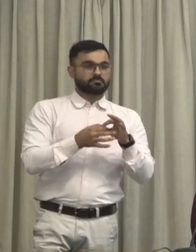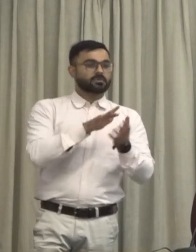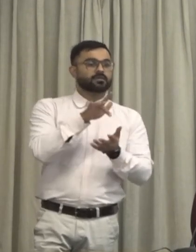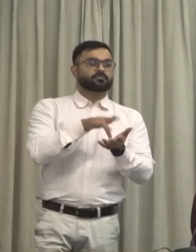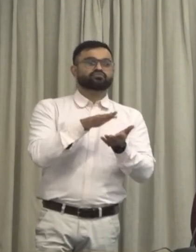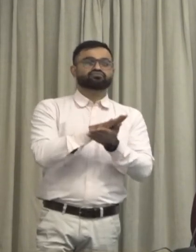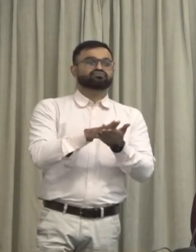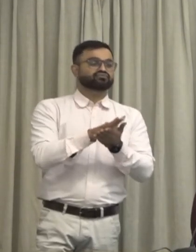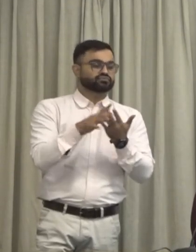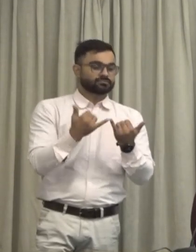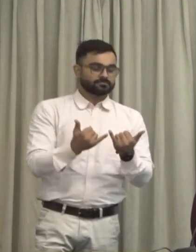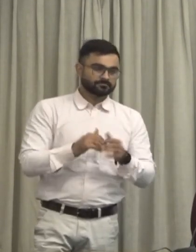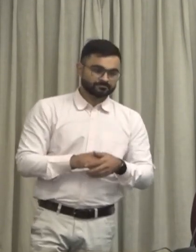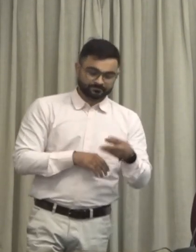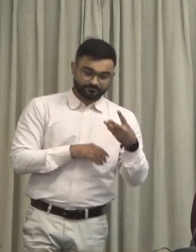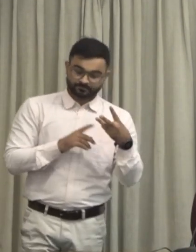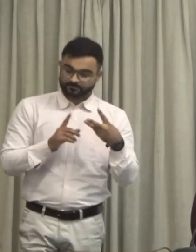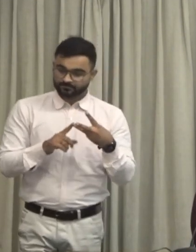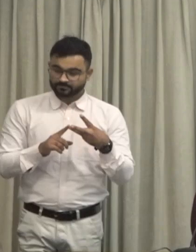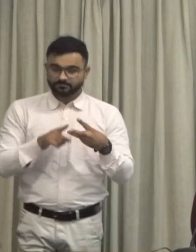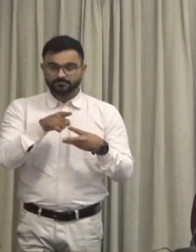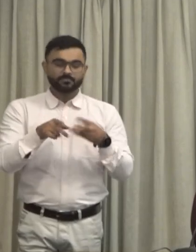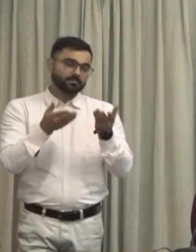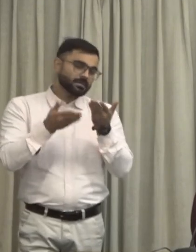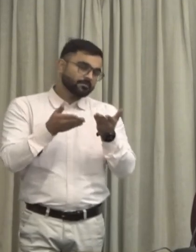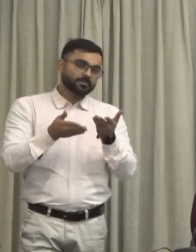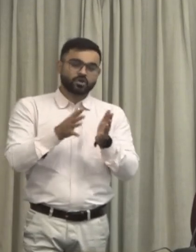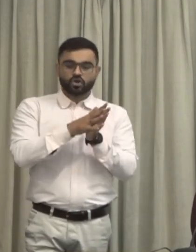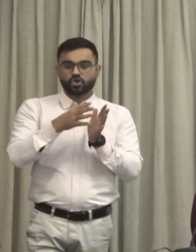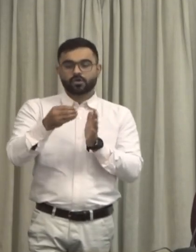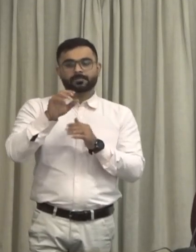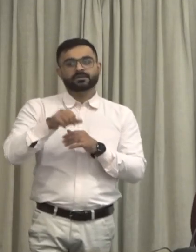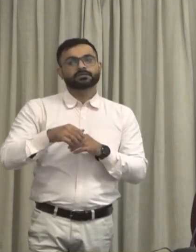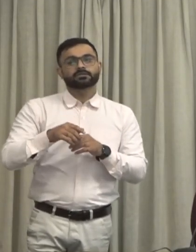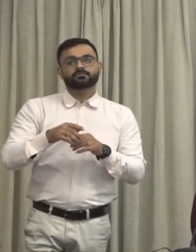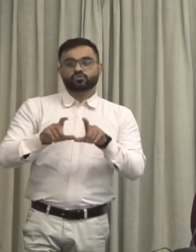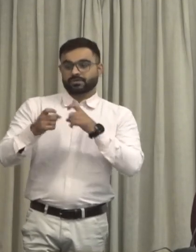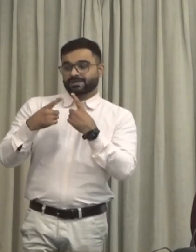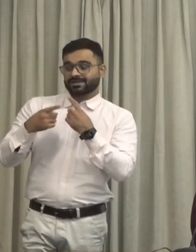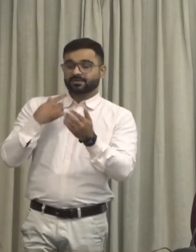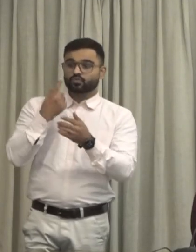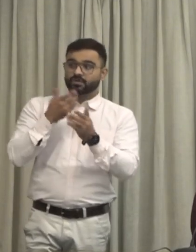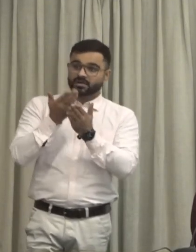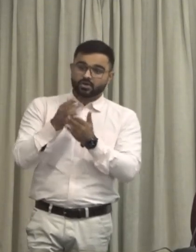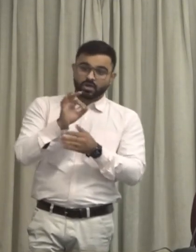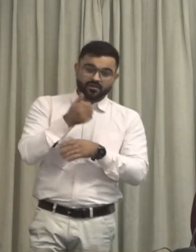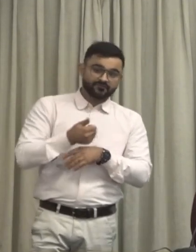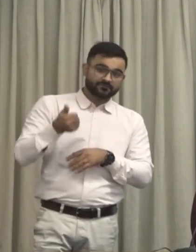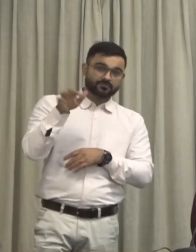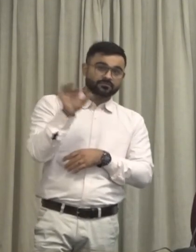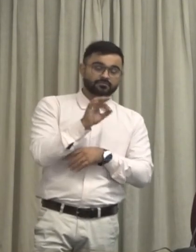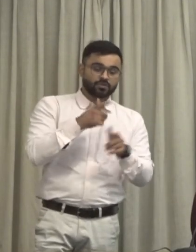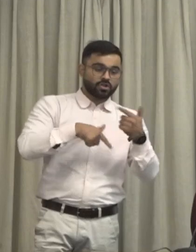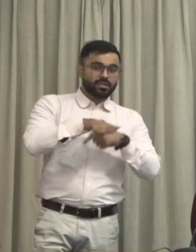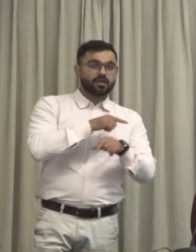place yet. And the third is that you're supposed to send a copy of it to the custodian, who is an officer appointed by your